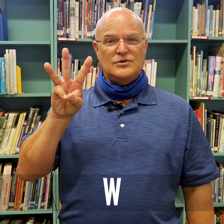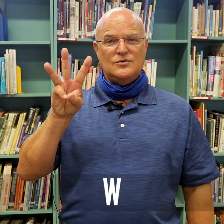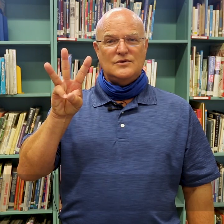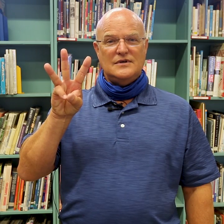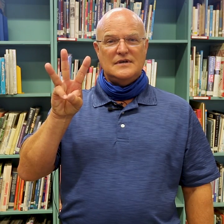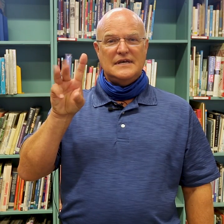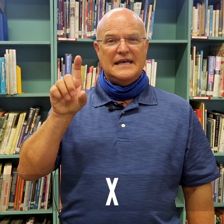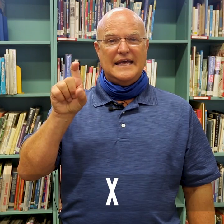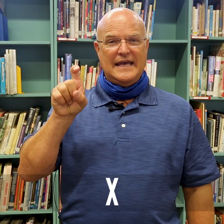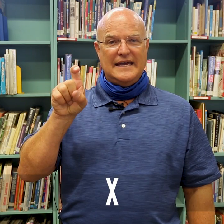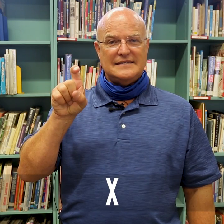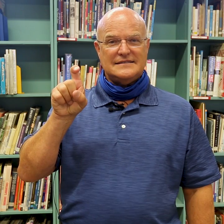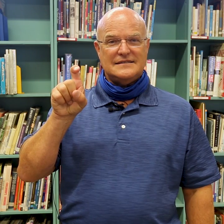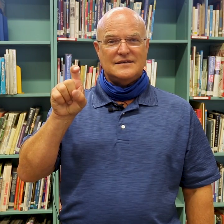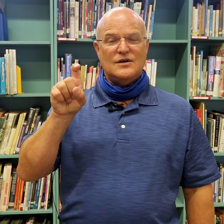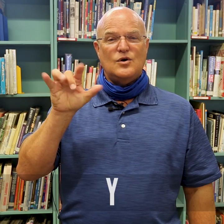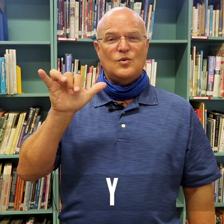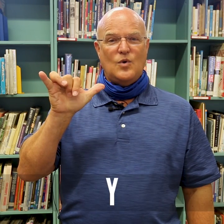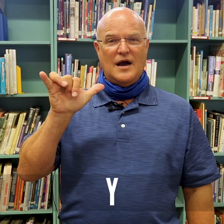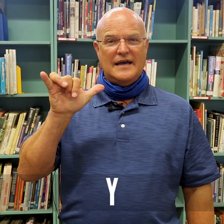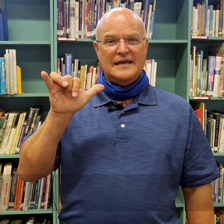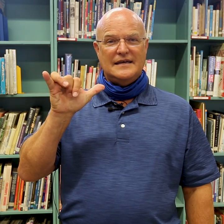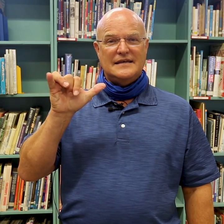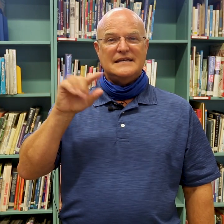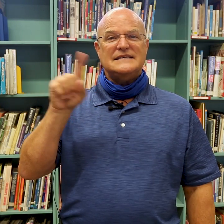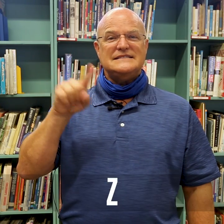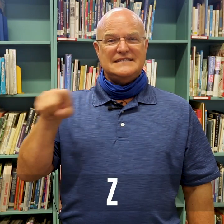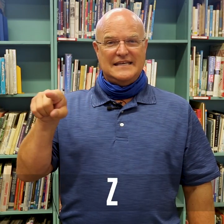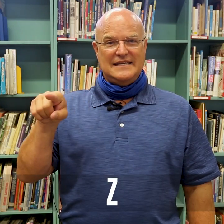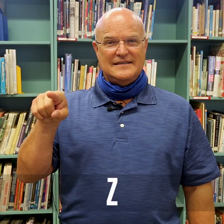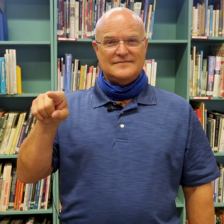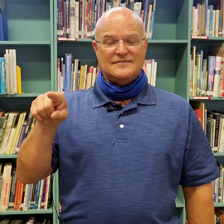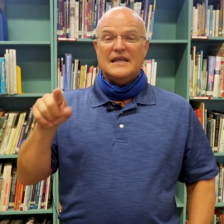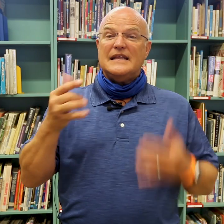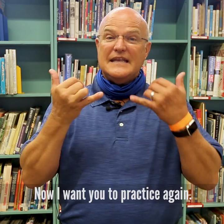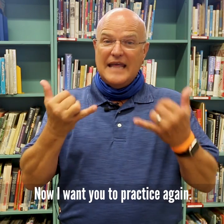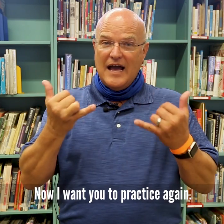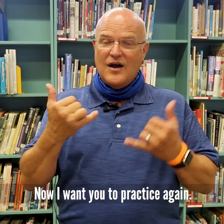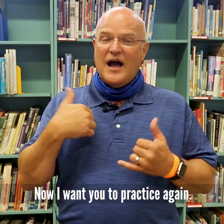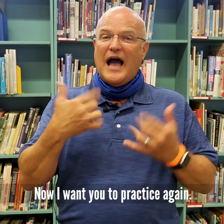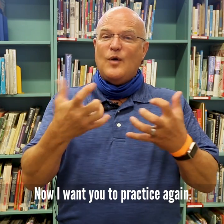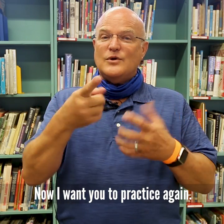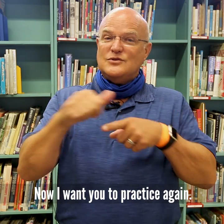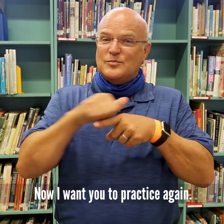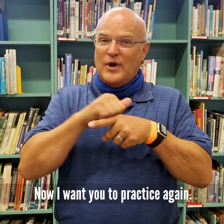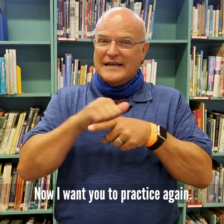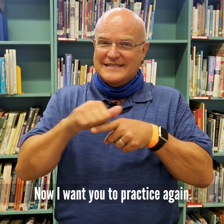X Y Z Now, I want you to practice